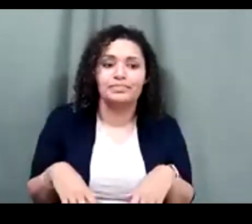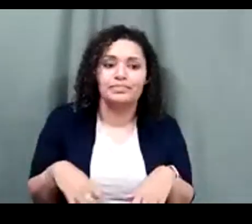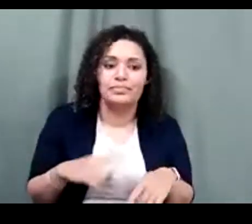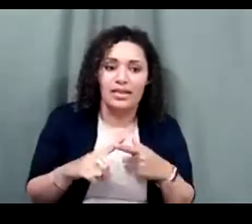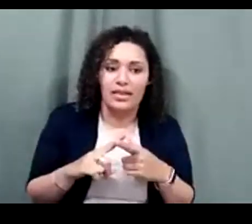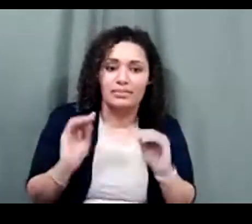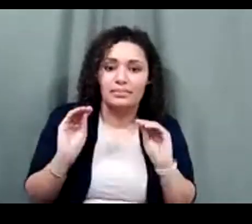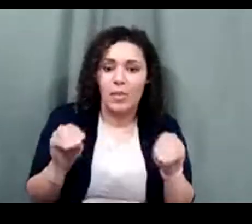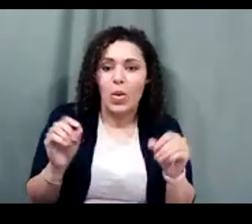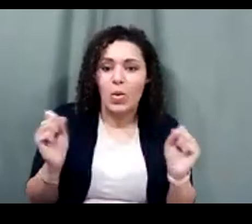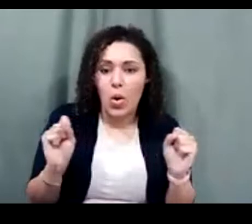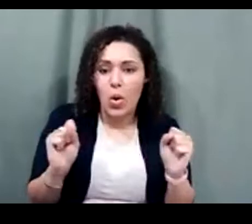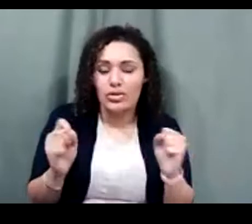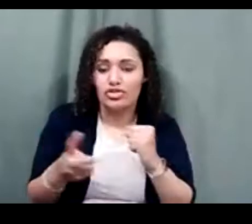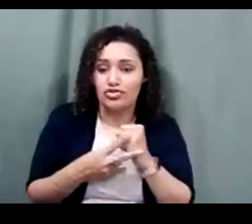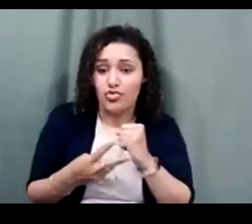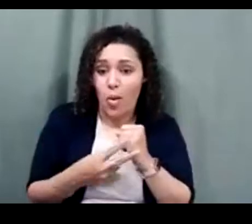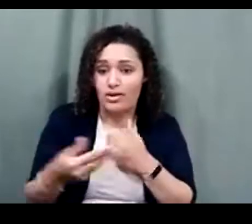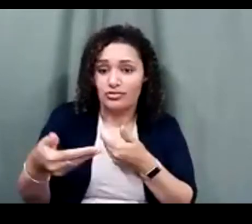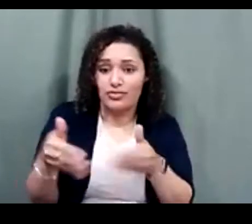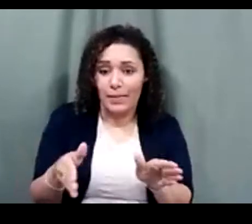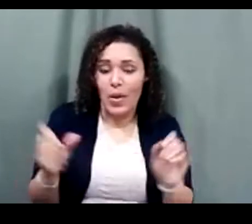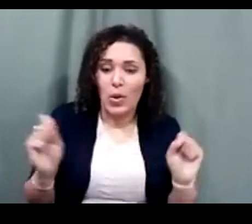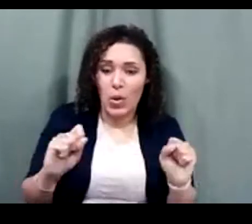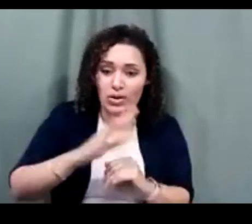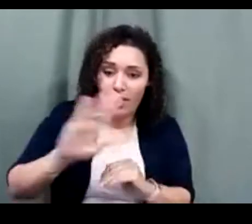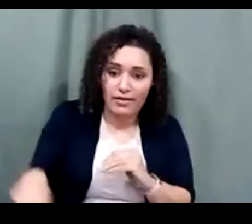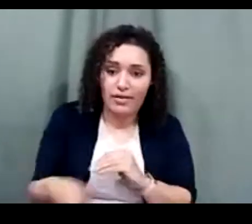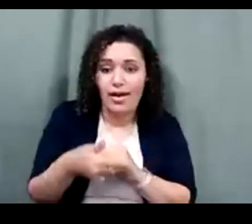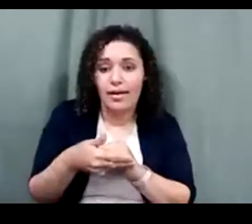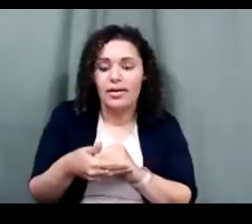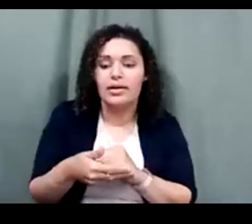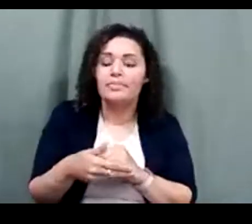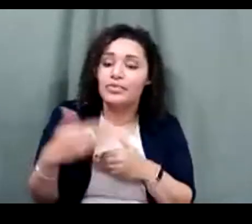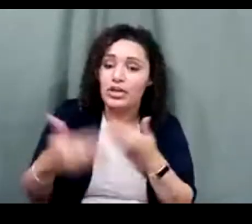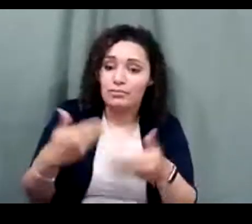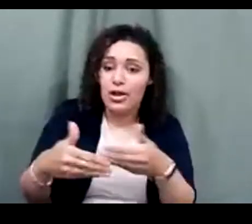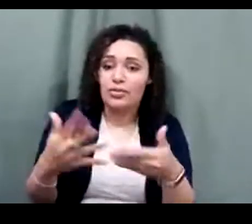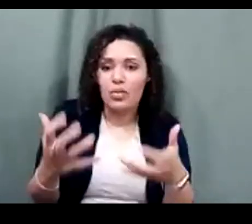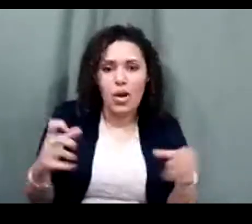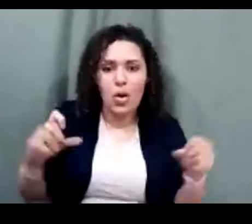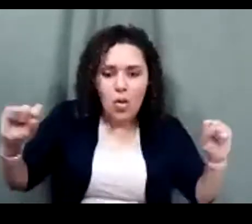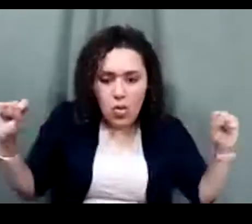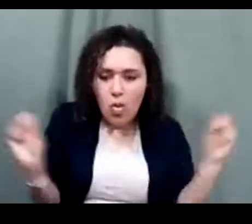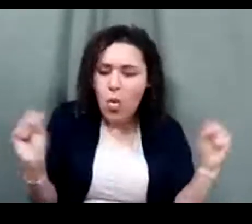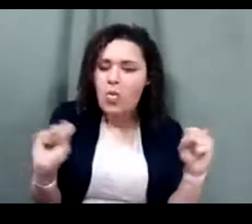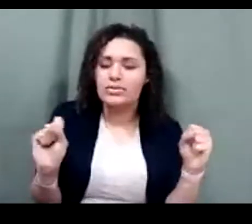our cold storage room and get them cold overnight. Because when we do this whole process, we want to keep them very, very cold. And the